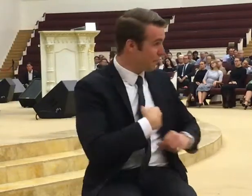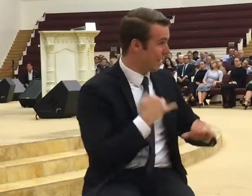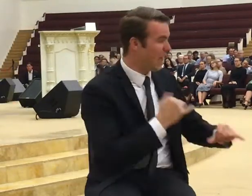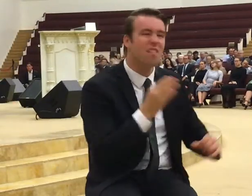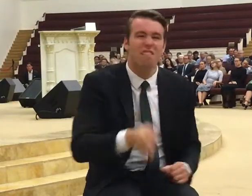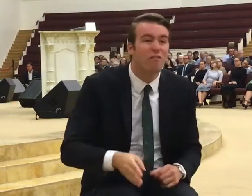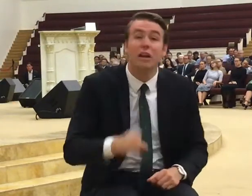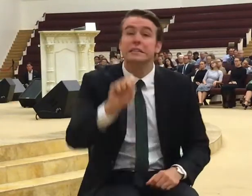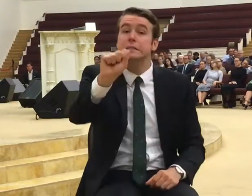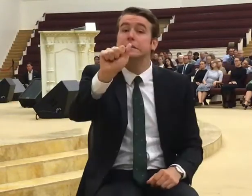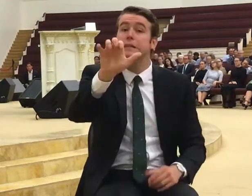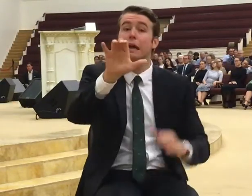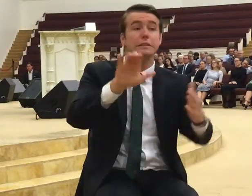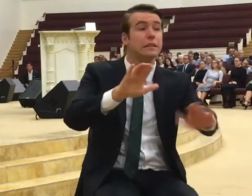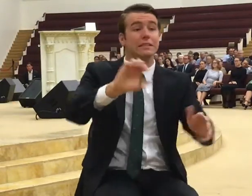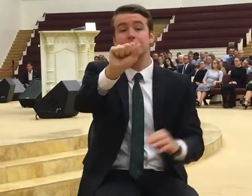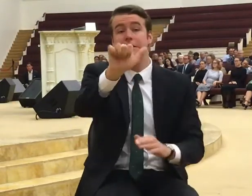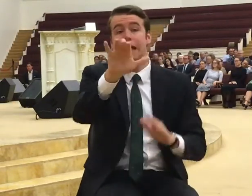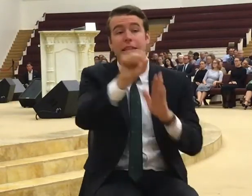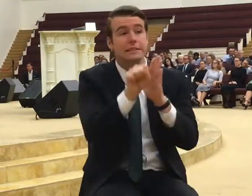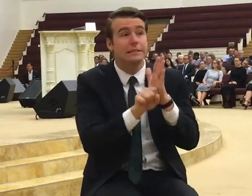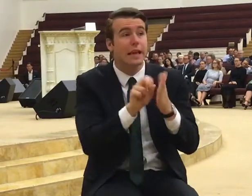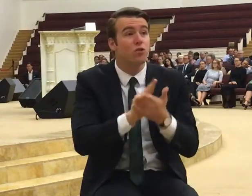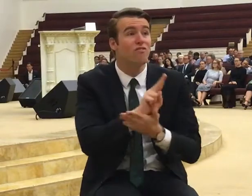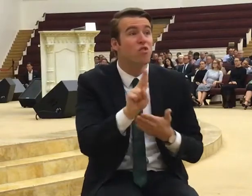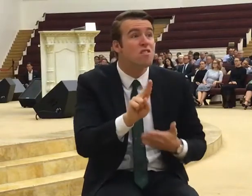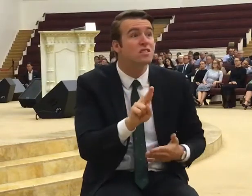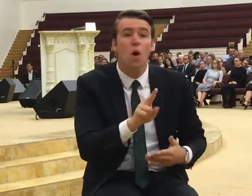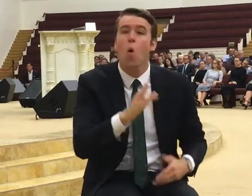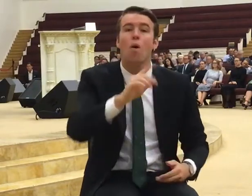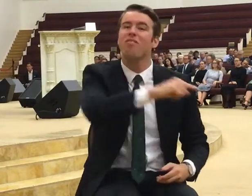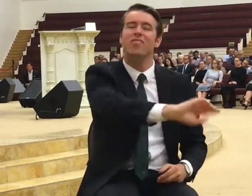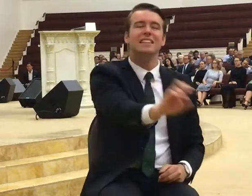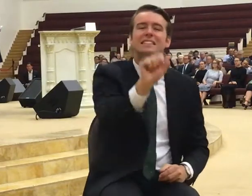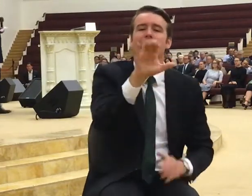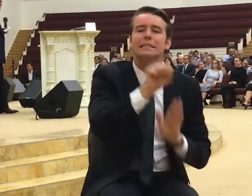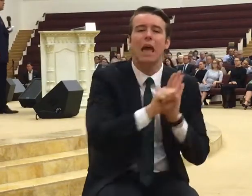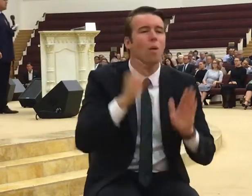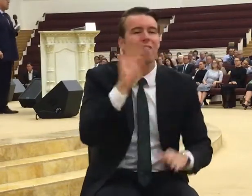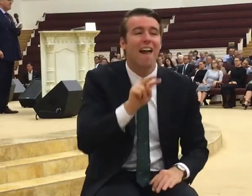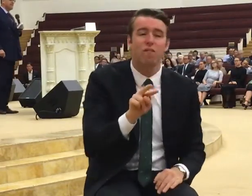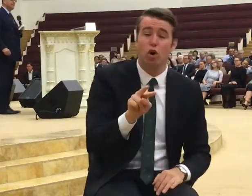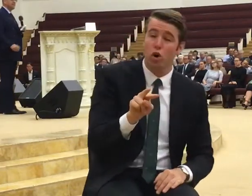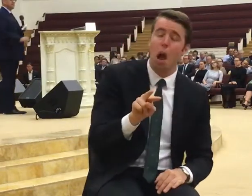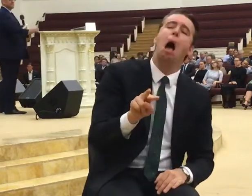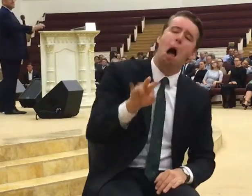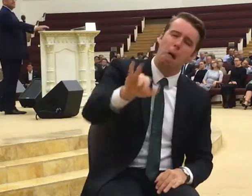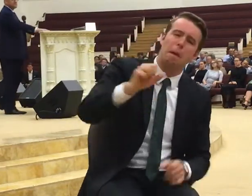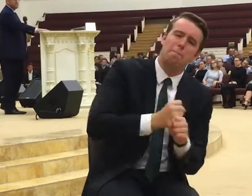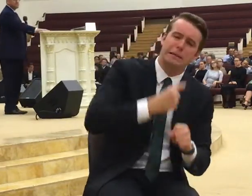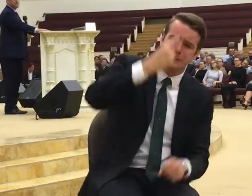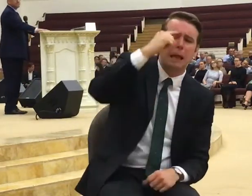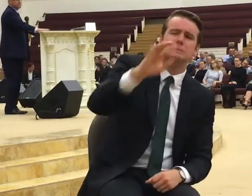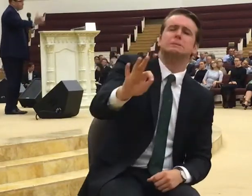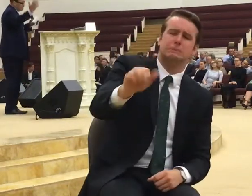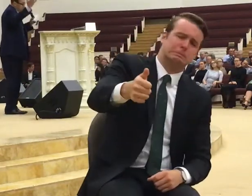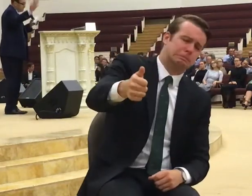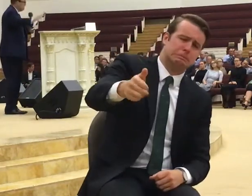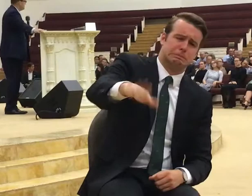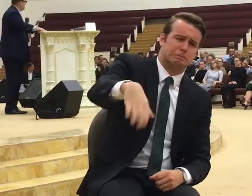Sac State, it's never going to look at your apostolic distinctives and say, that makes sense.